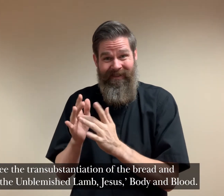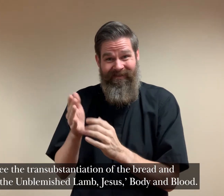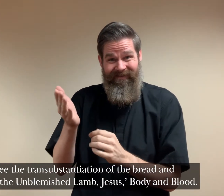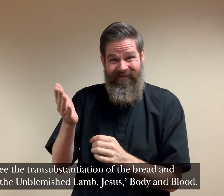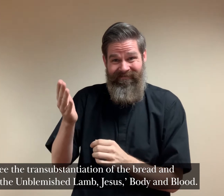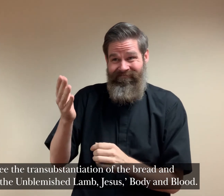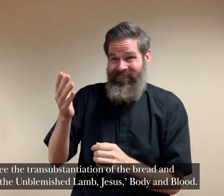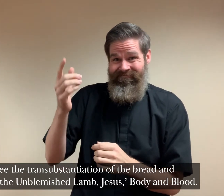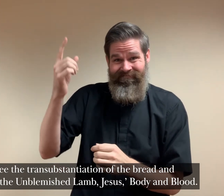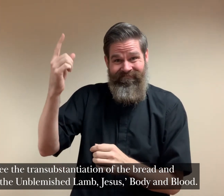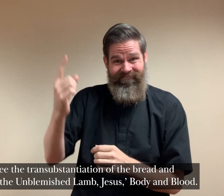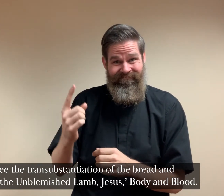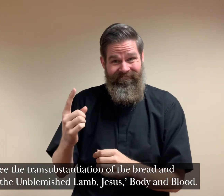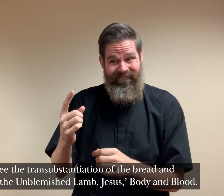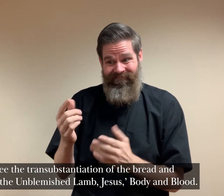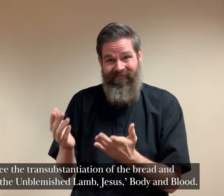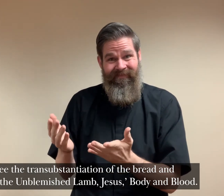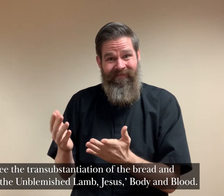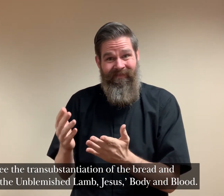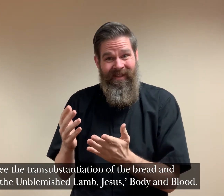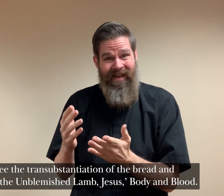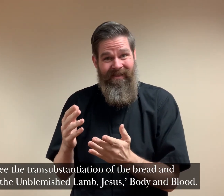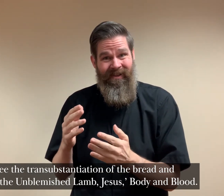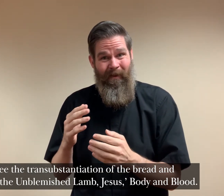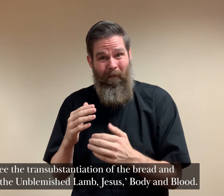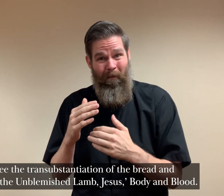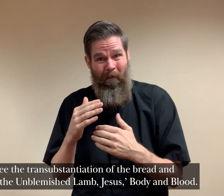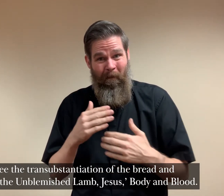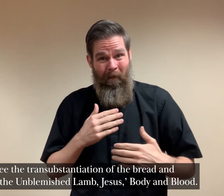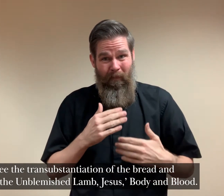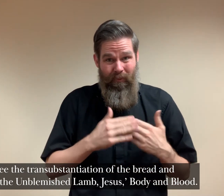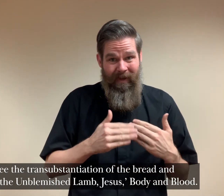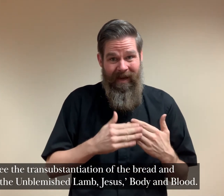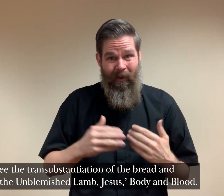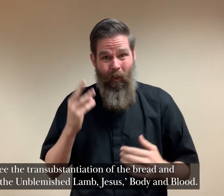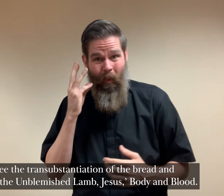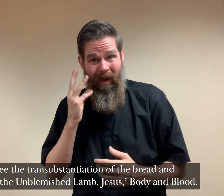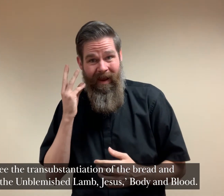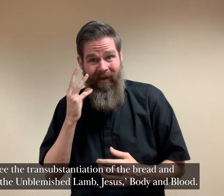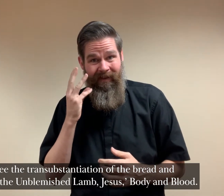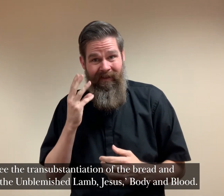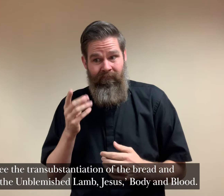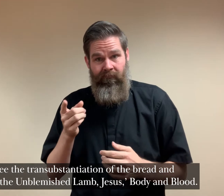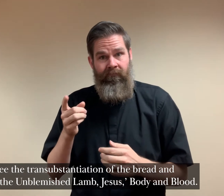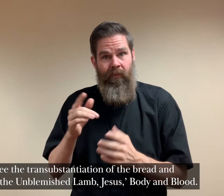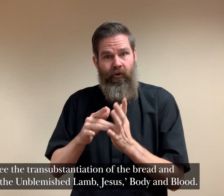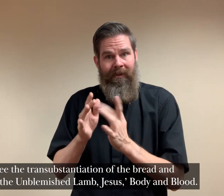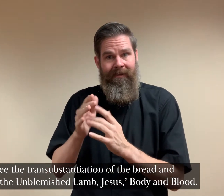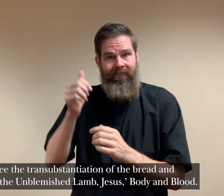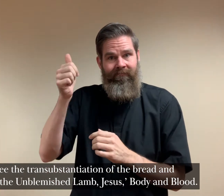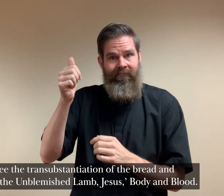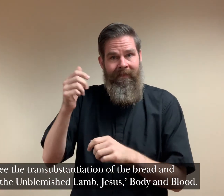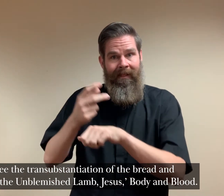We see the transubstantiation of the bread and wine into the unblemished Lamb, Jesus' body and